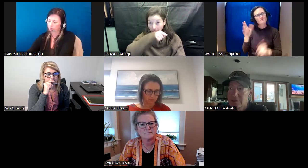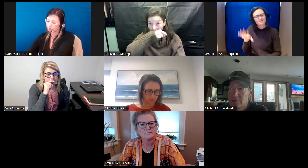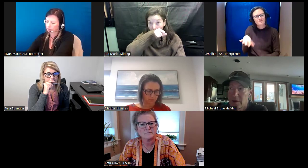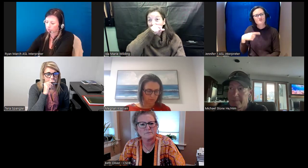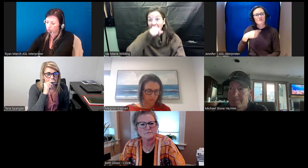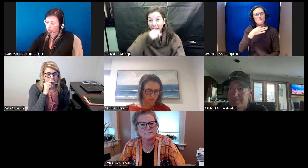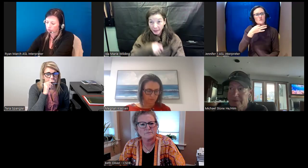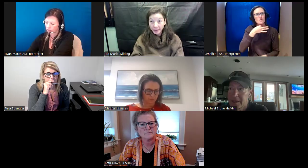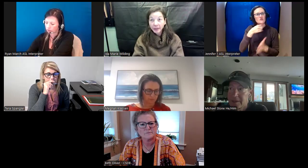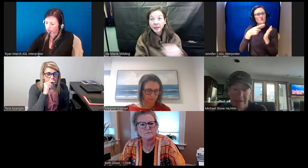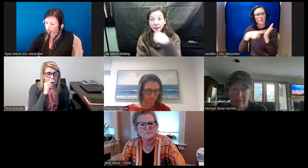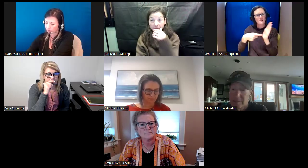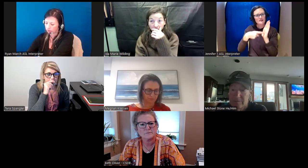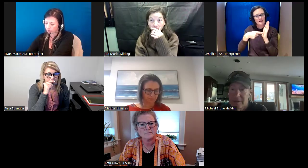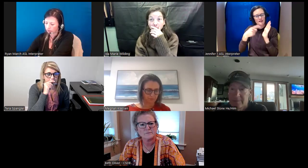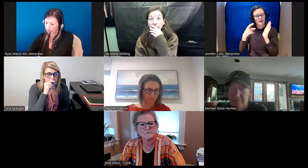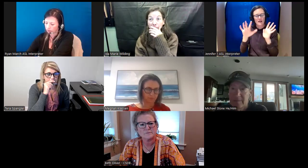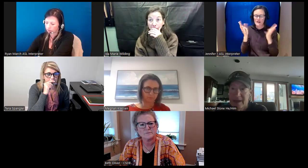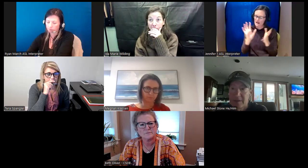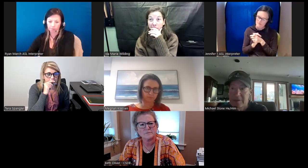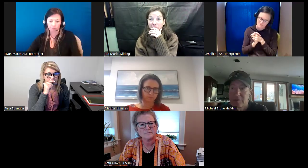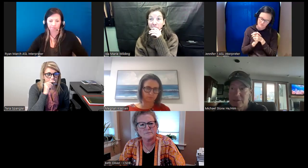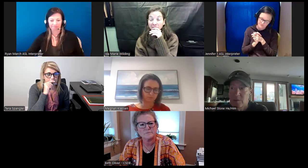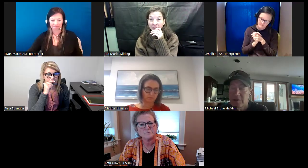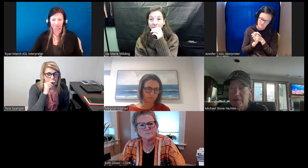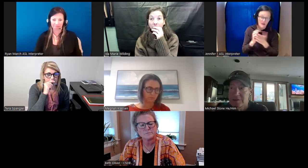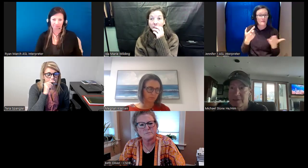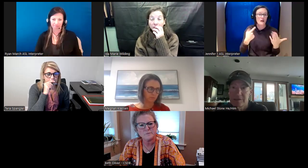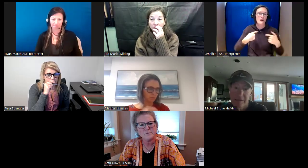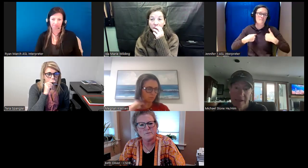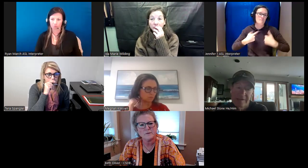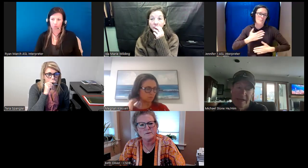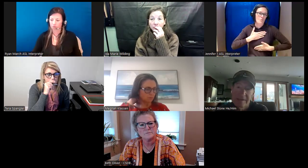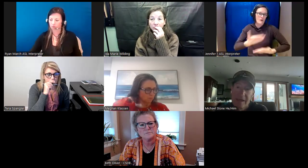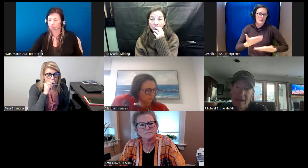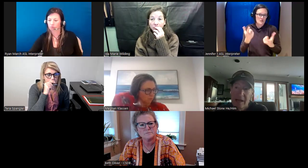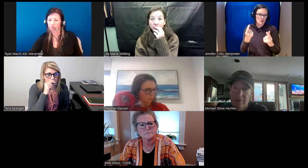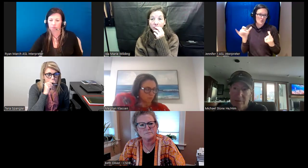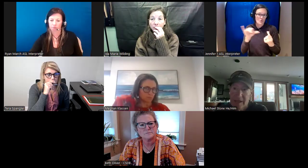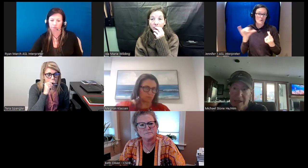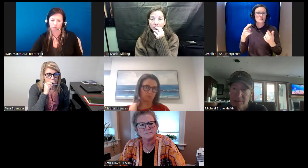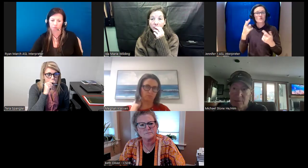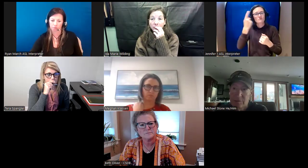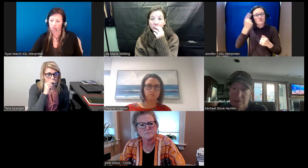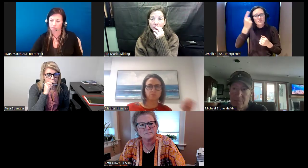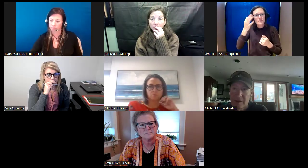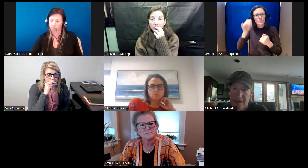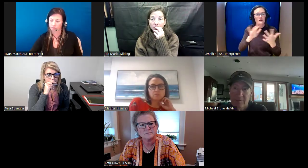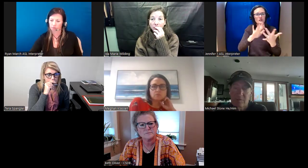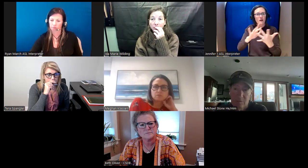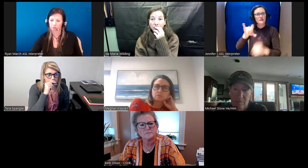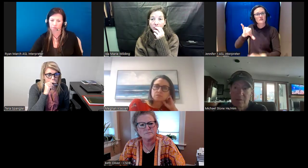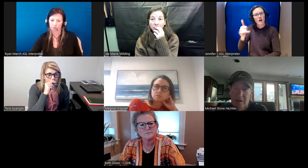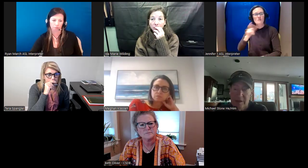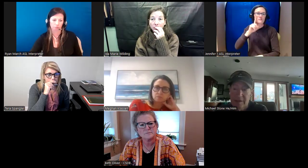us to, and gosh, I'm happy to do this as well, is to contact other like schools and find